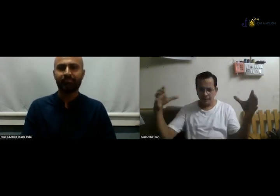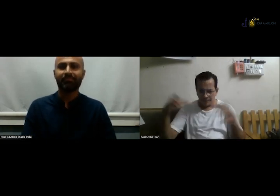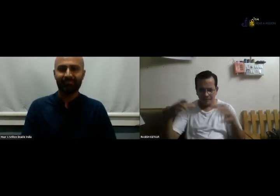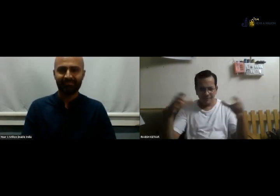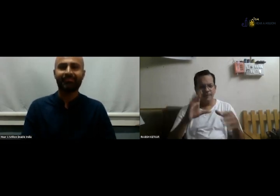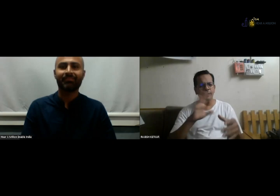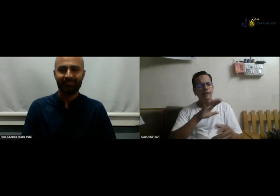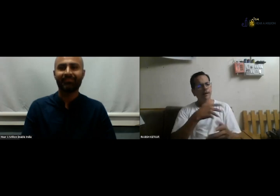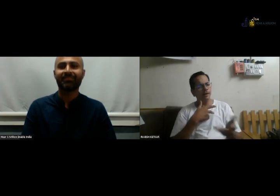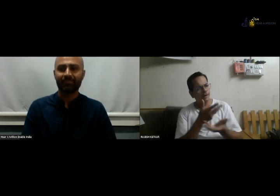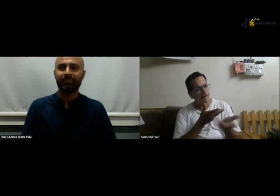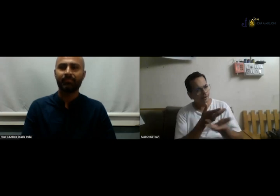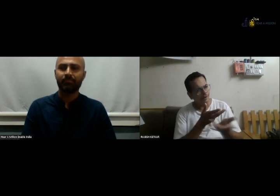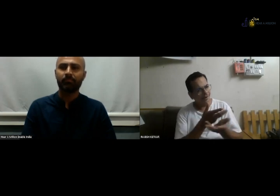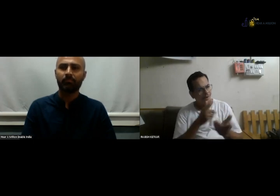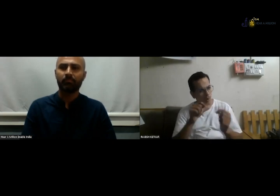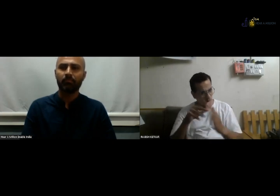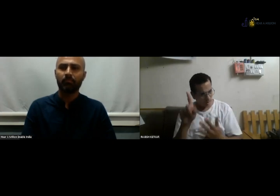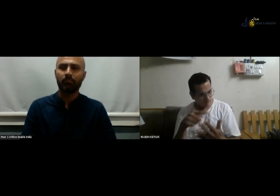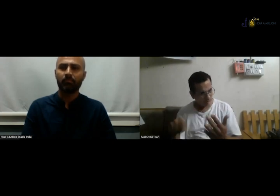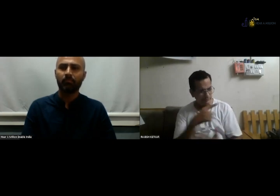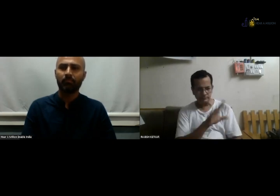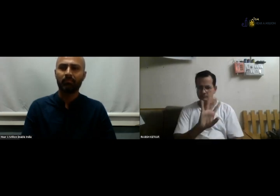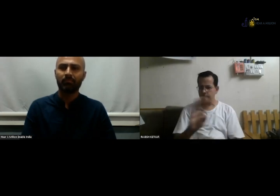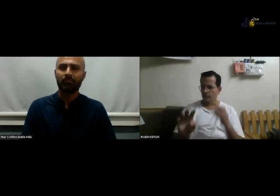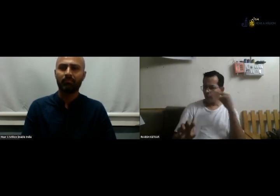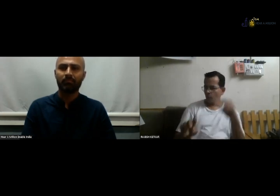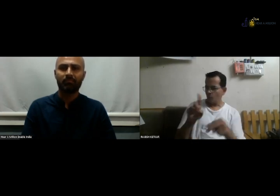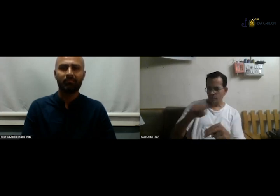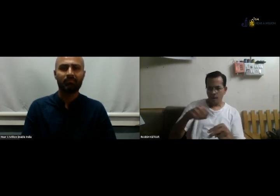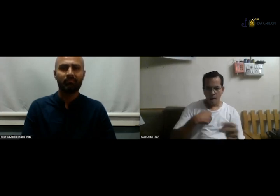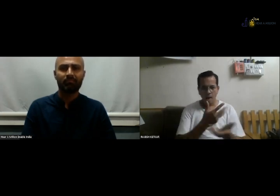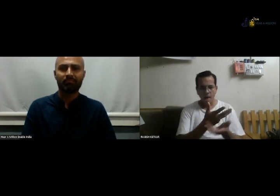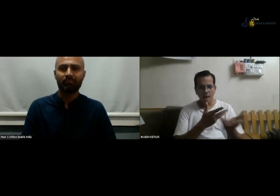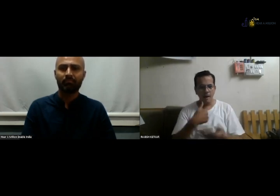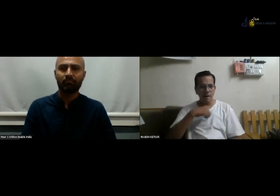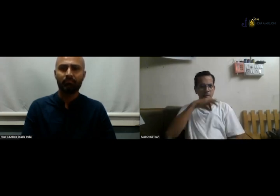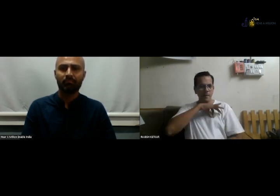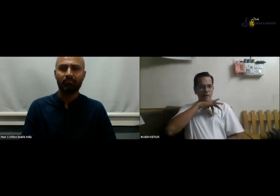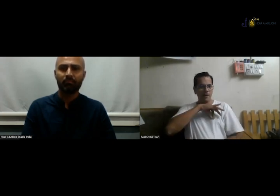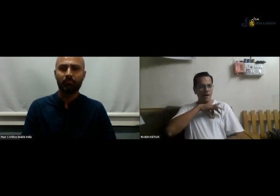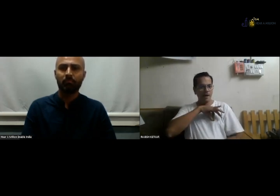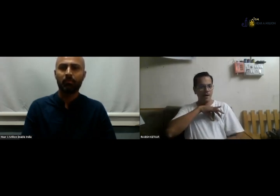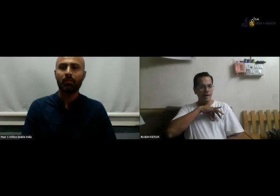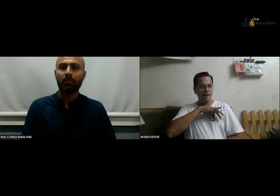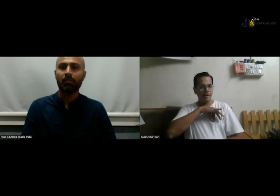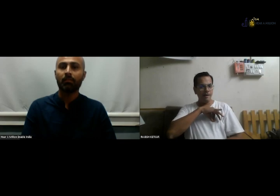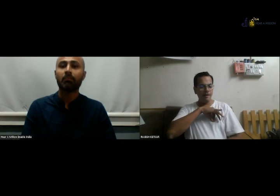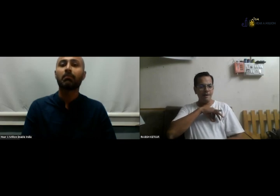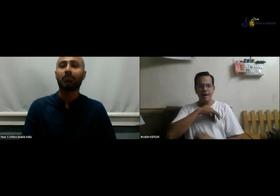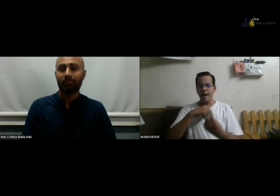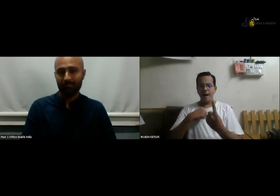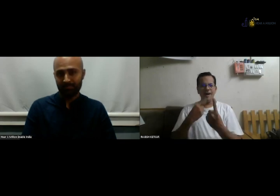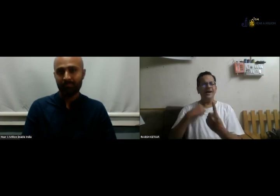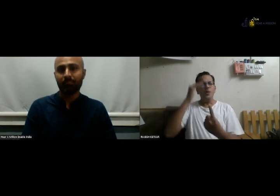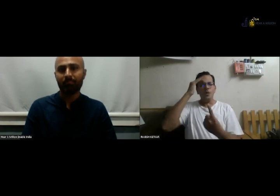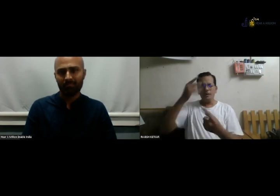working here, so it was easier for meeting with Yashdeep, and so we were also. I mean, Sudamni was also